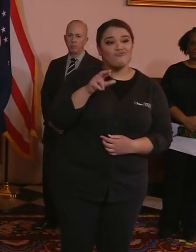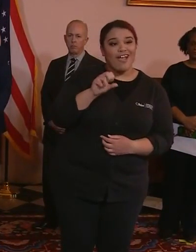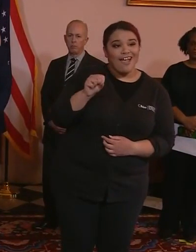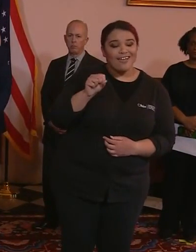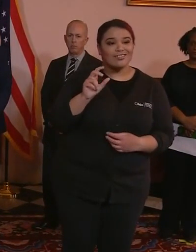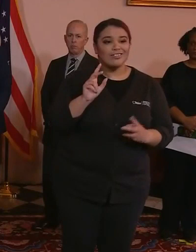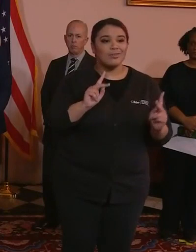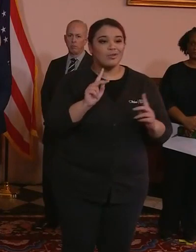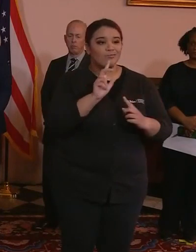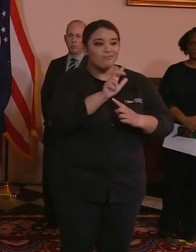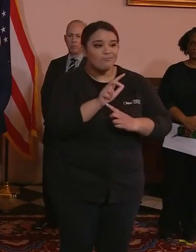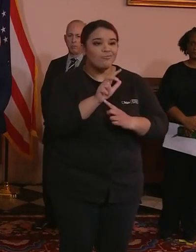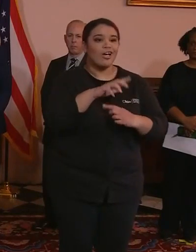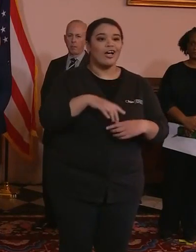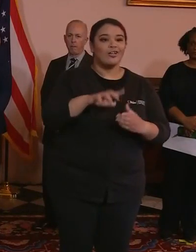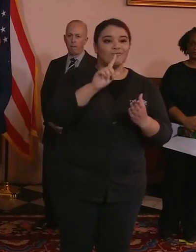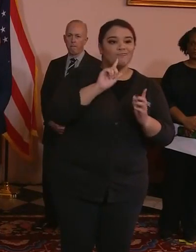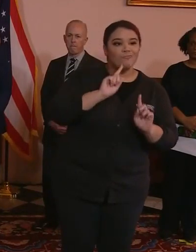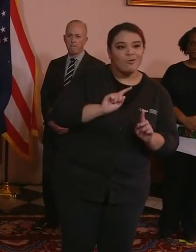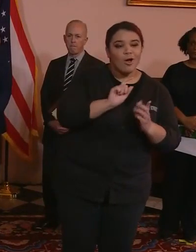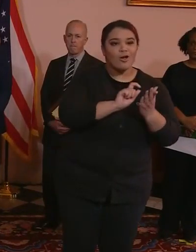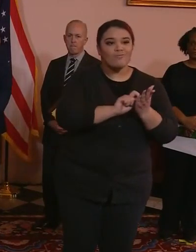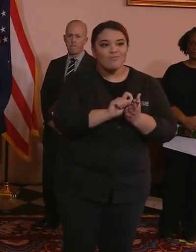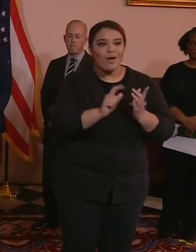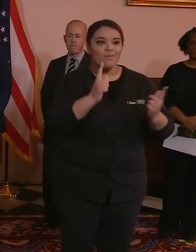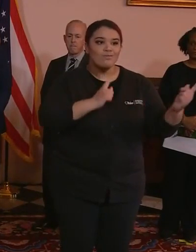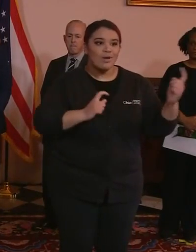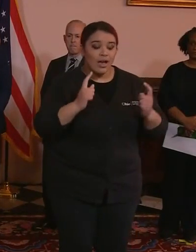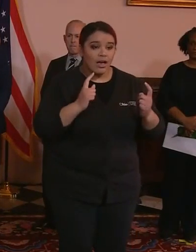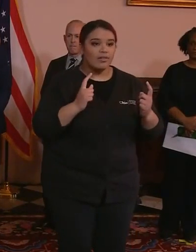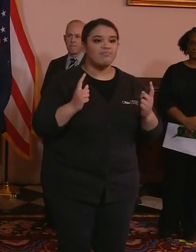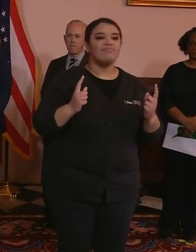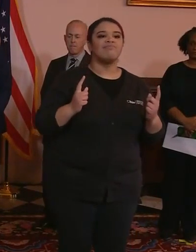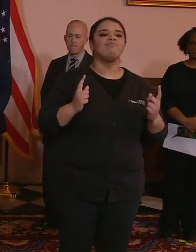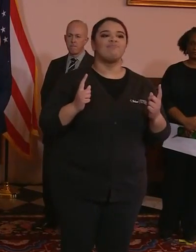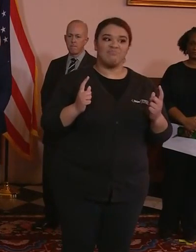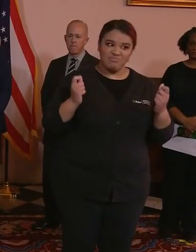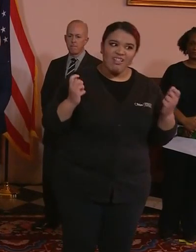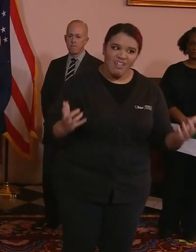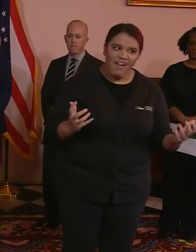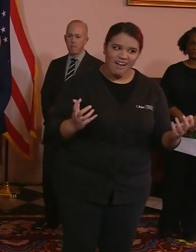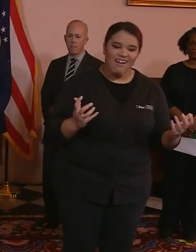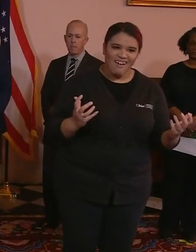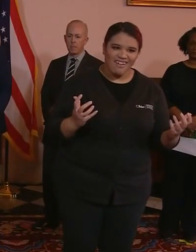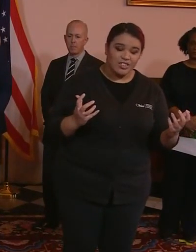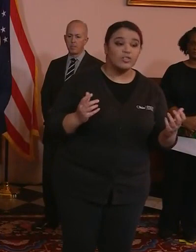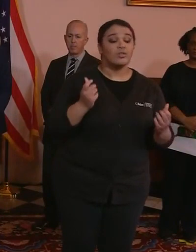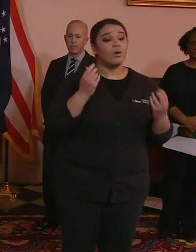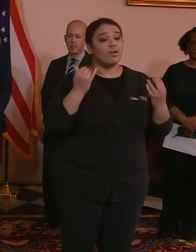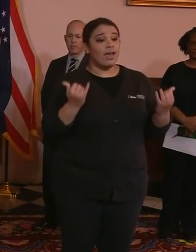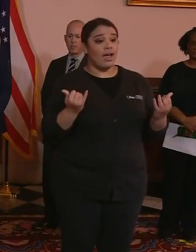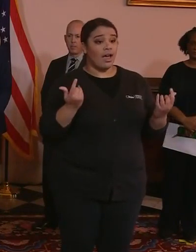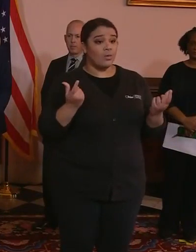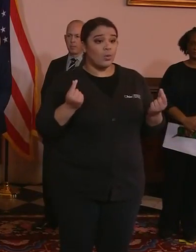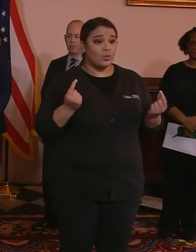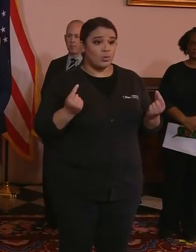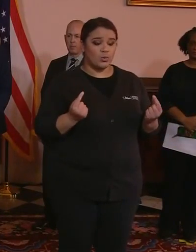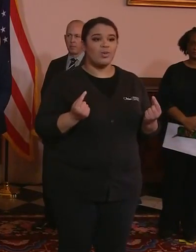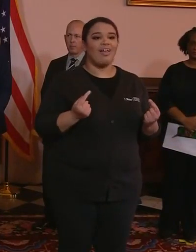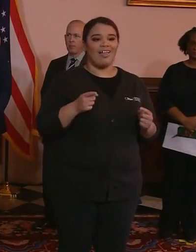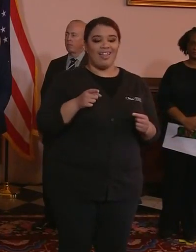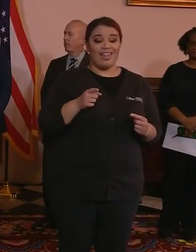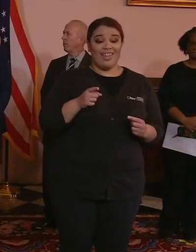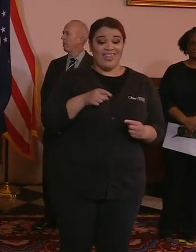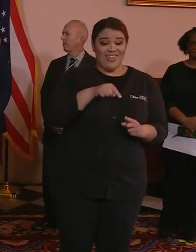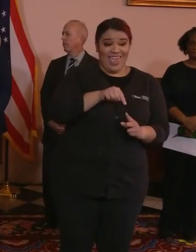have our media in 2 different rooms, and we are here in a separate